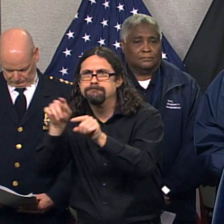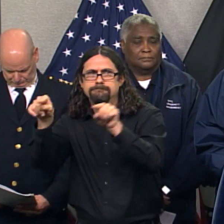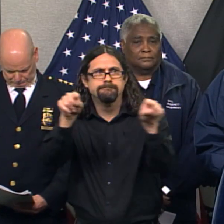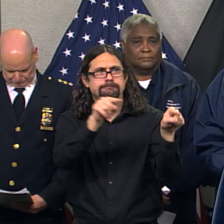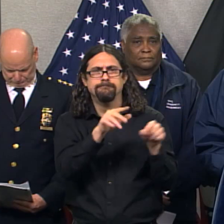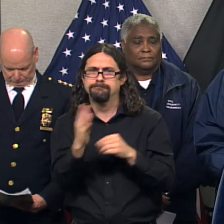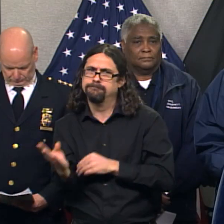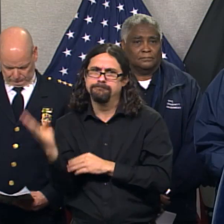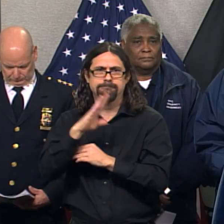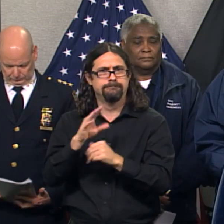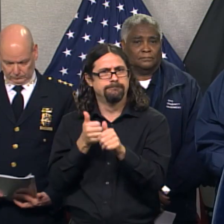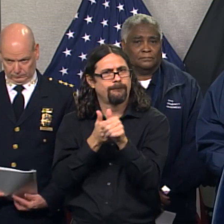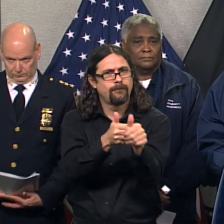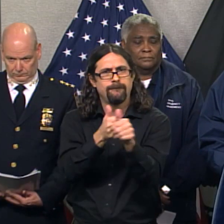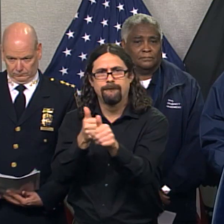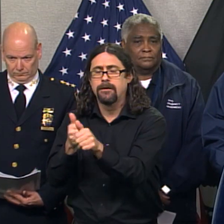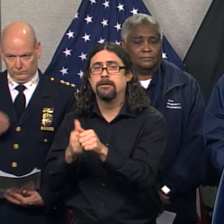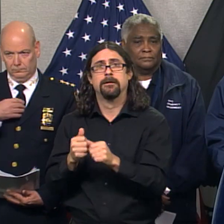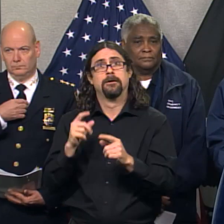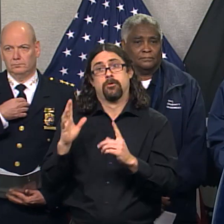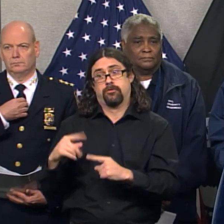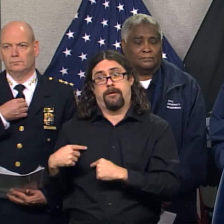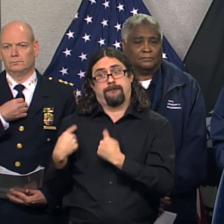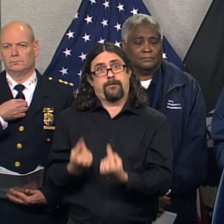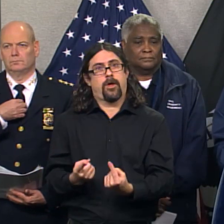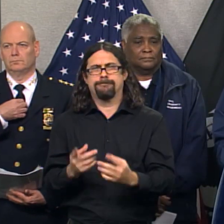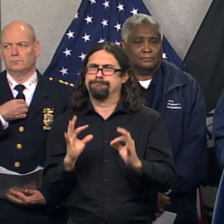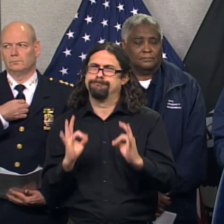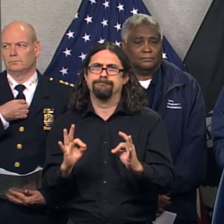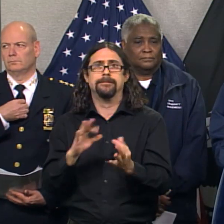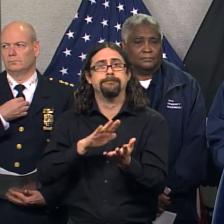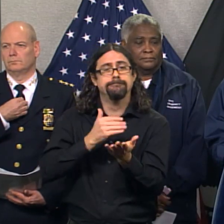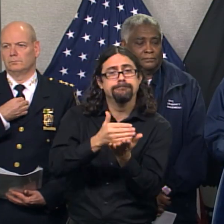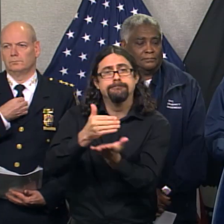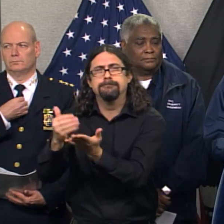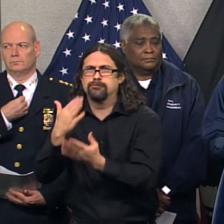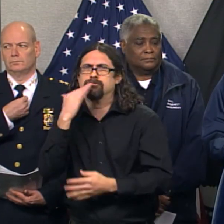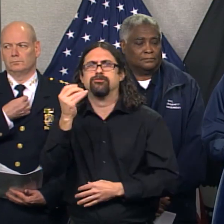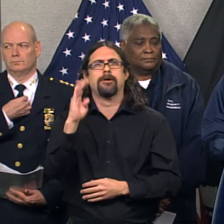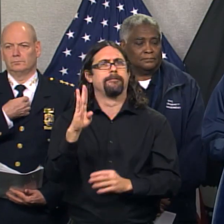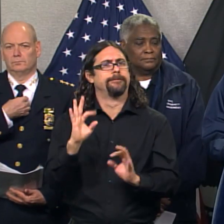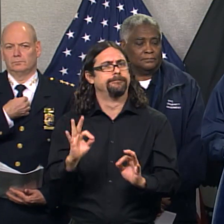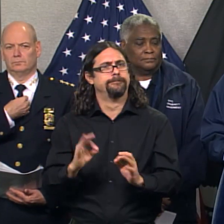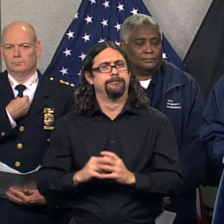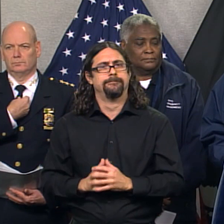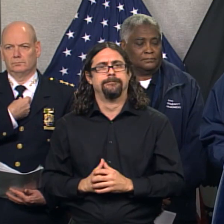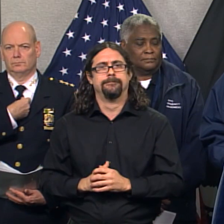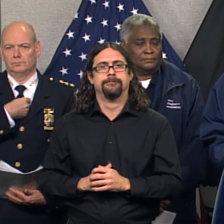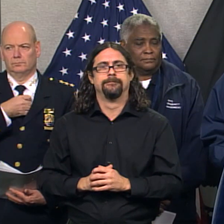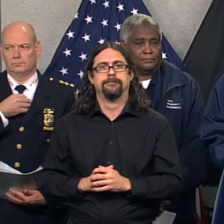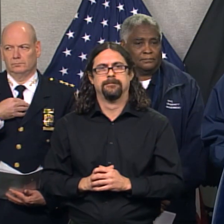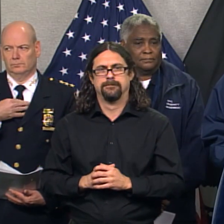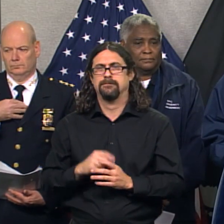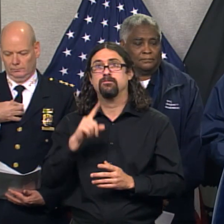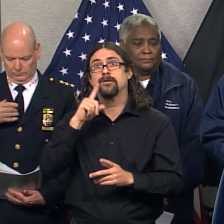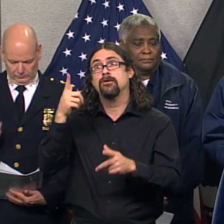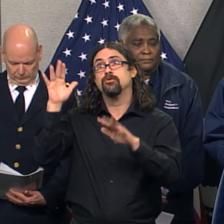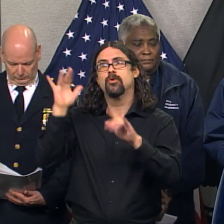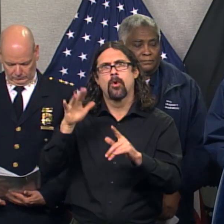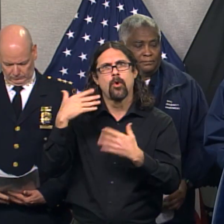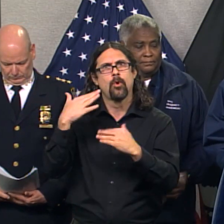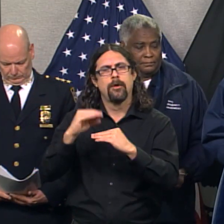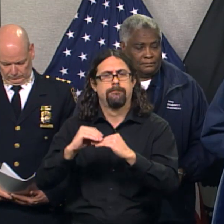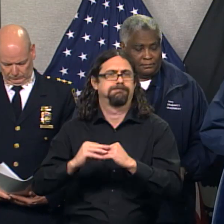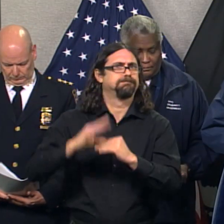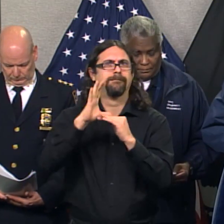fine job trying to deal with unusually intense conditions. And I want to give you a sense of that. You know, we have now